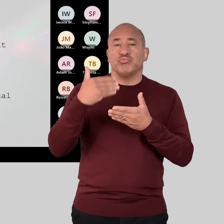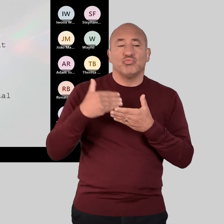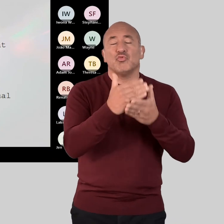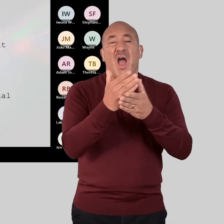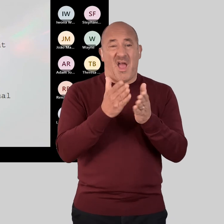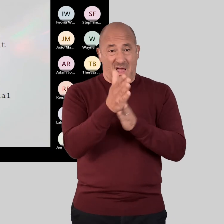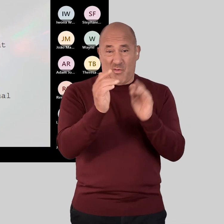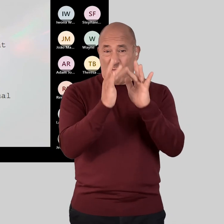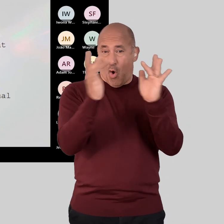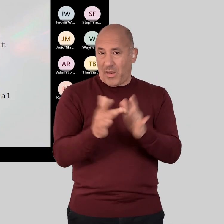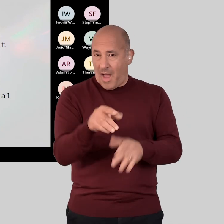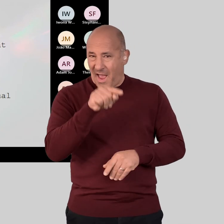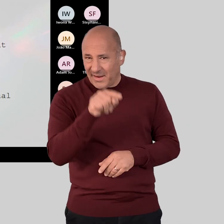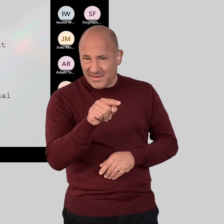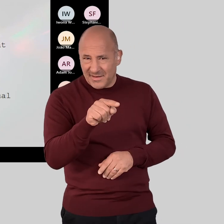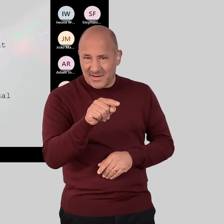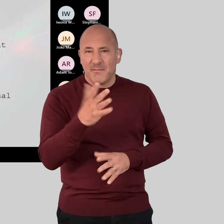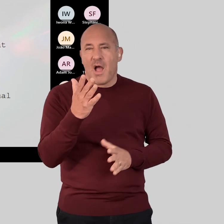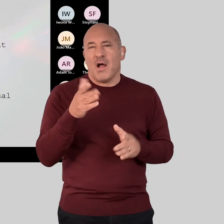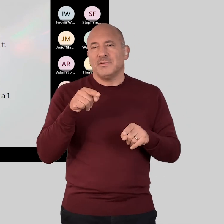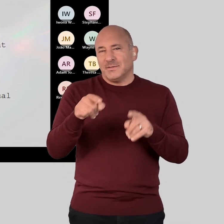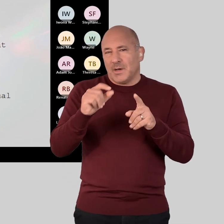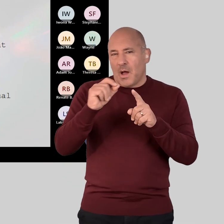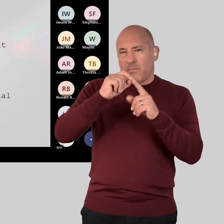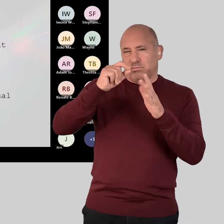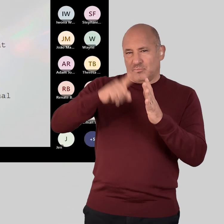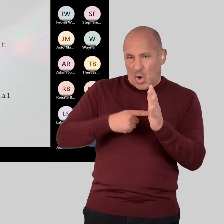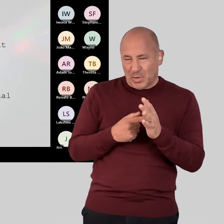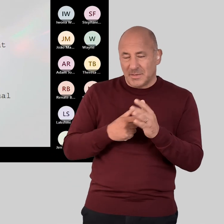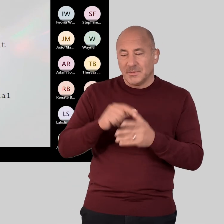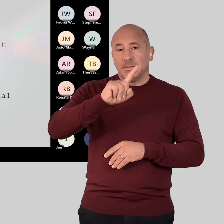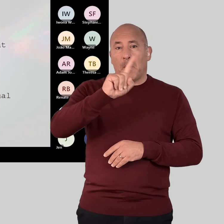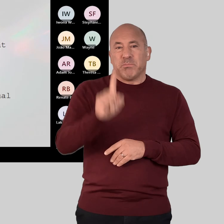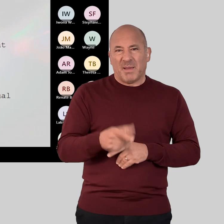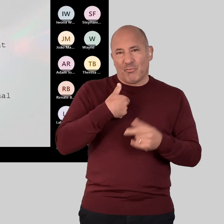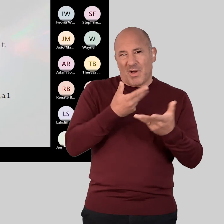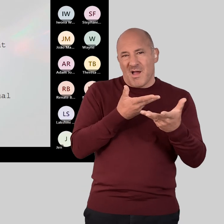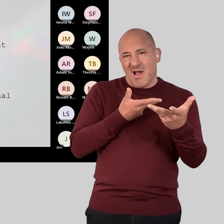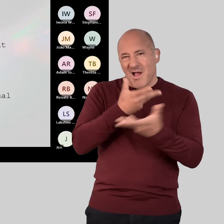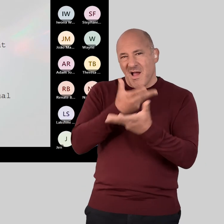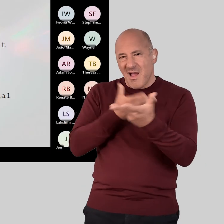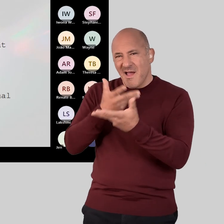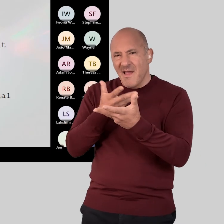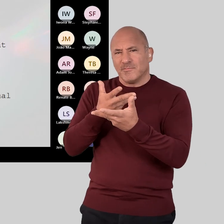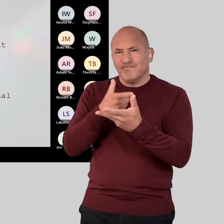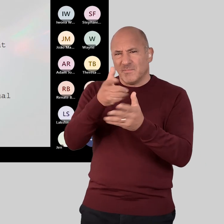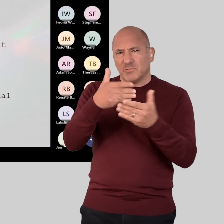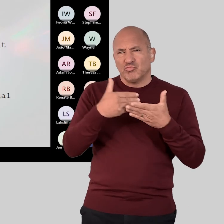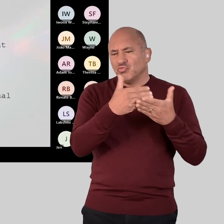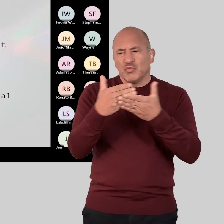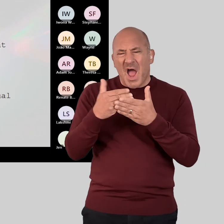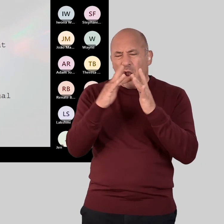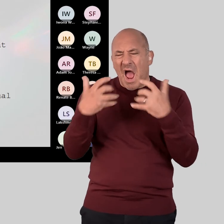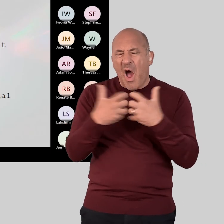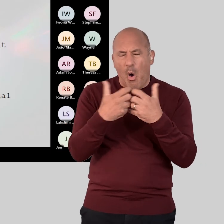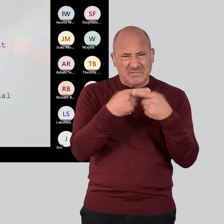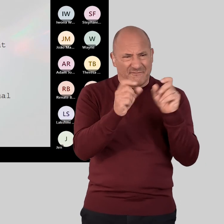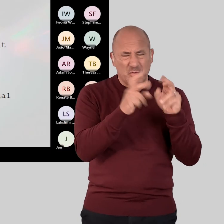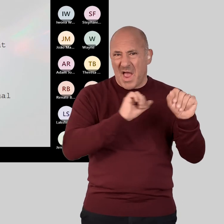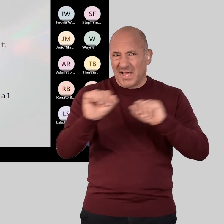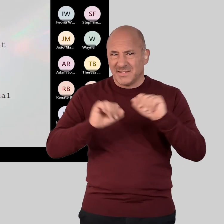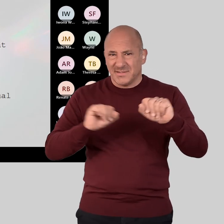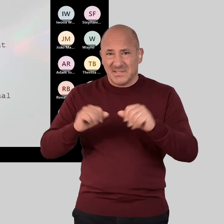in looking at the making of pieces that were intended to be shared primarily online, but more broadly in the project, the people that we talked to,